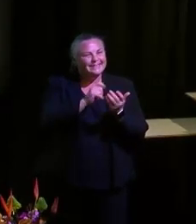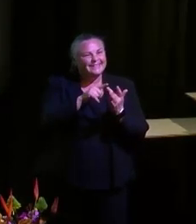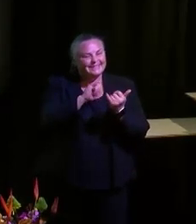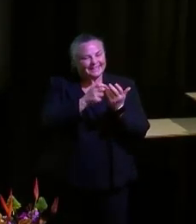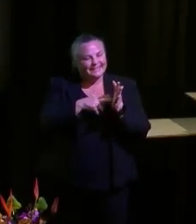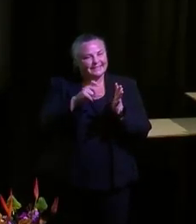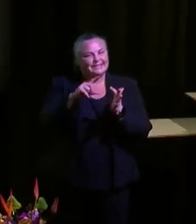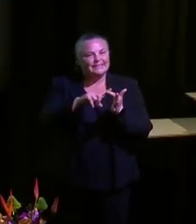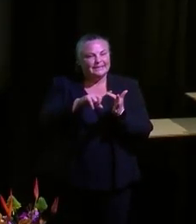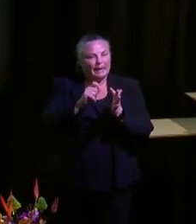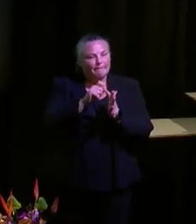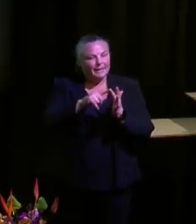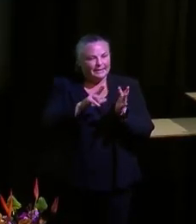are